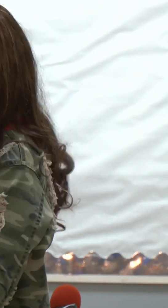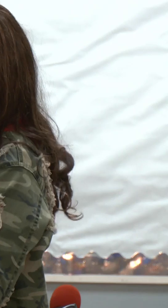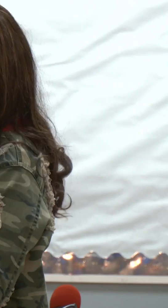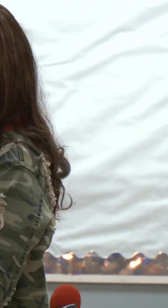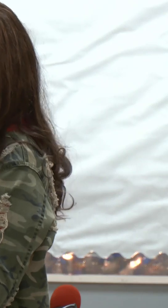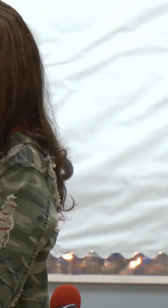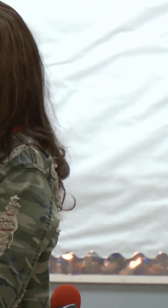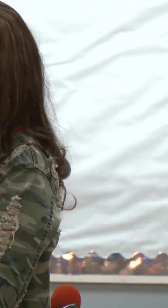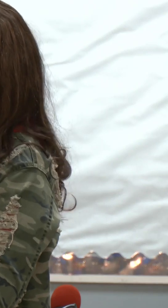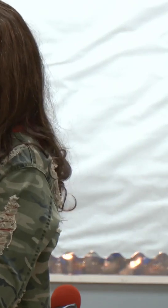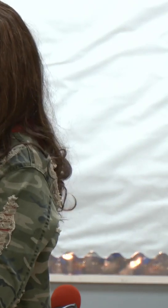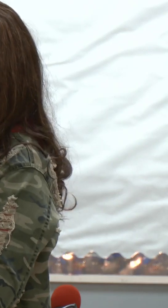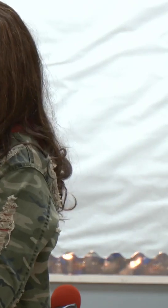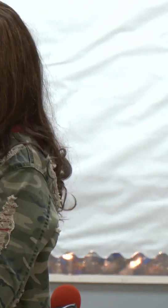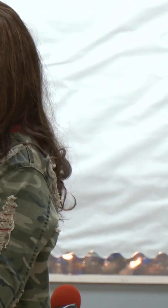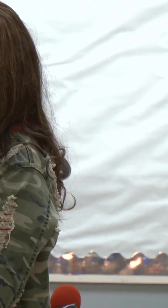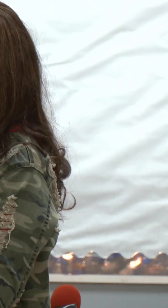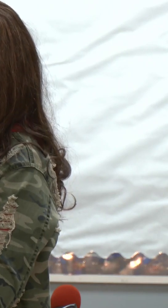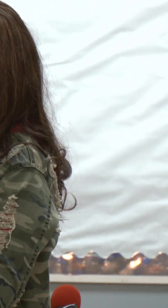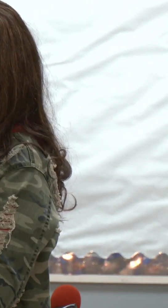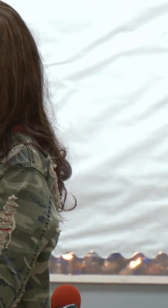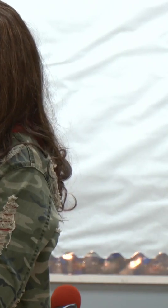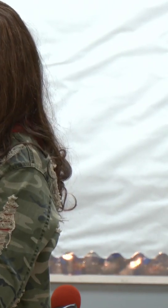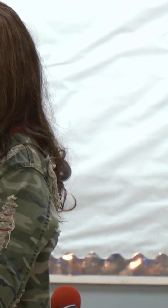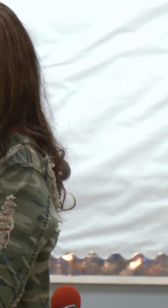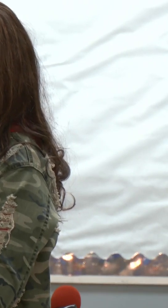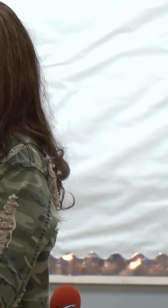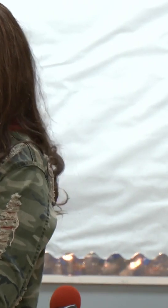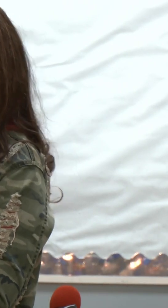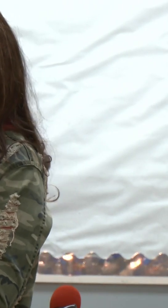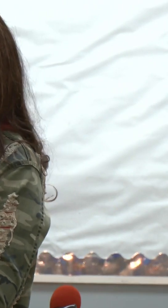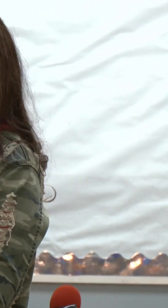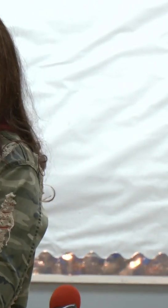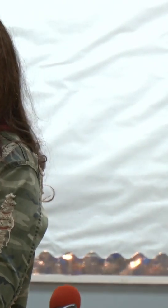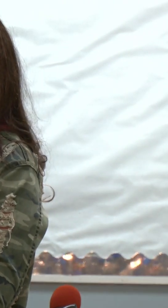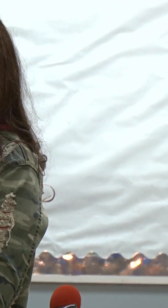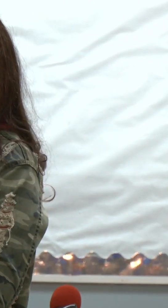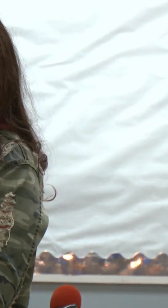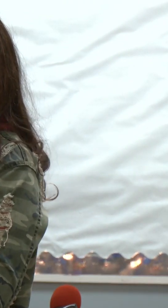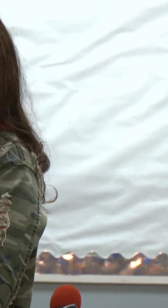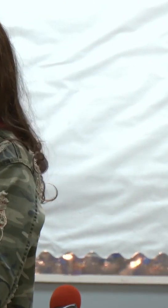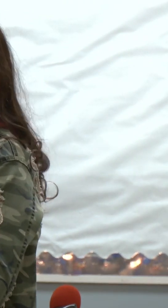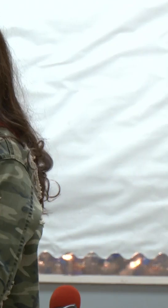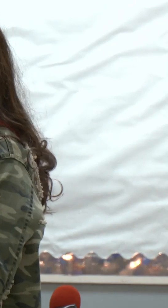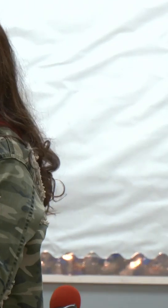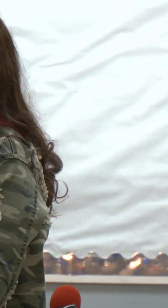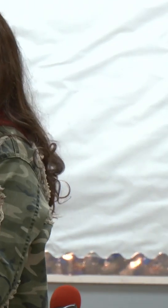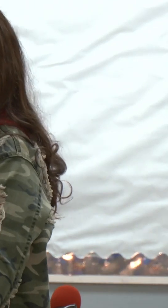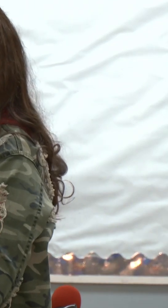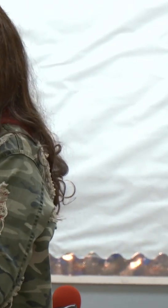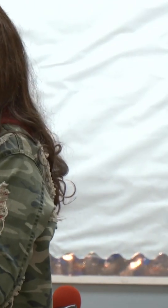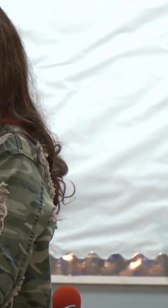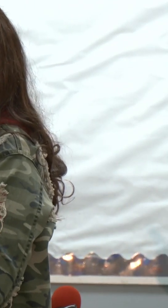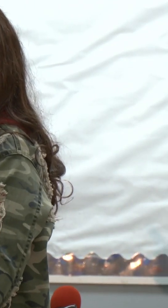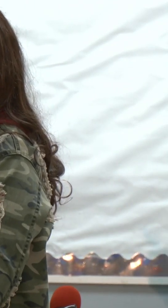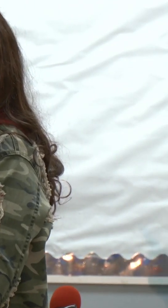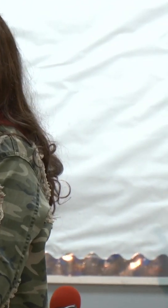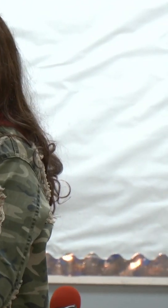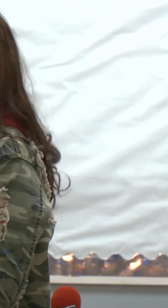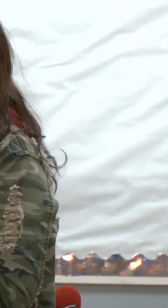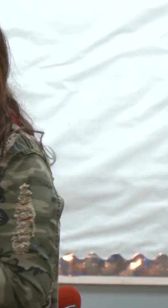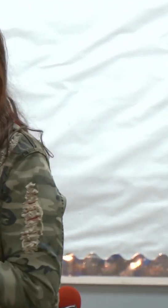add about ward capital paving in your ward coming up? There's a microphone right there. Yep.